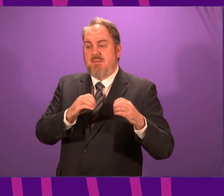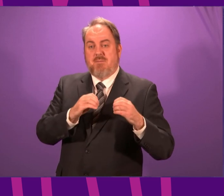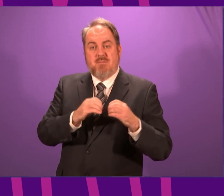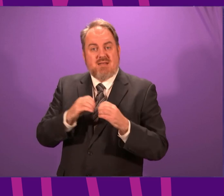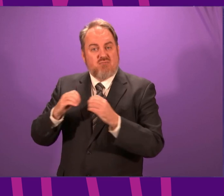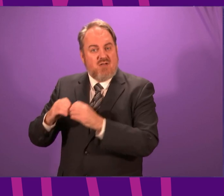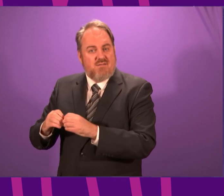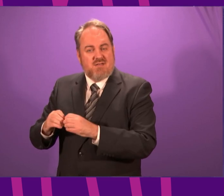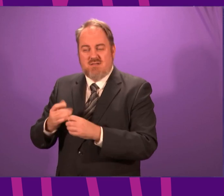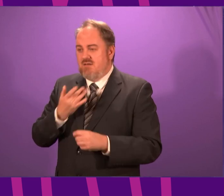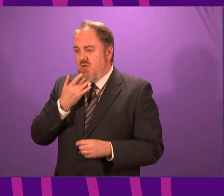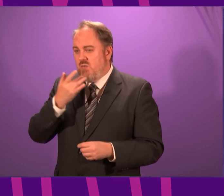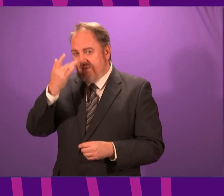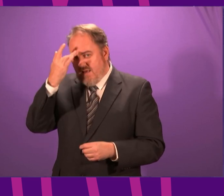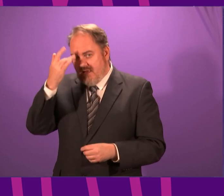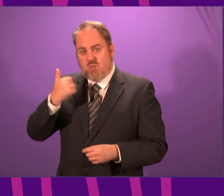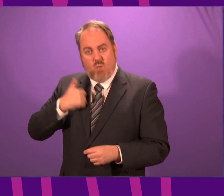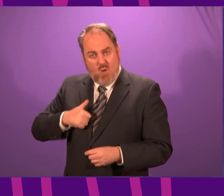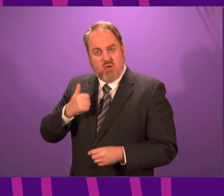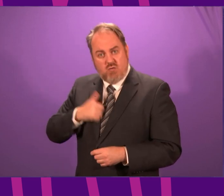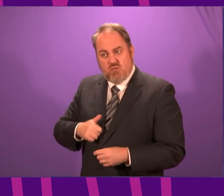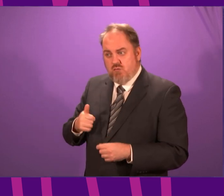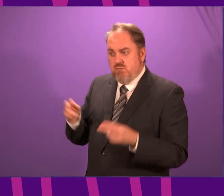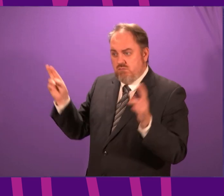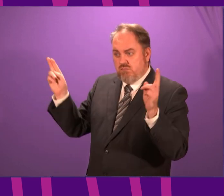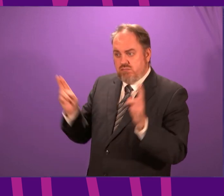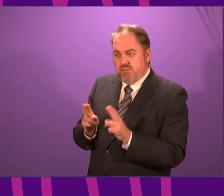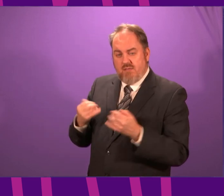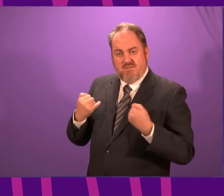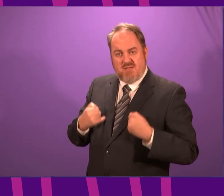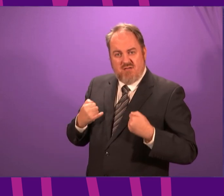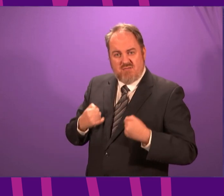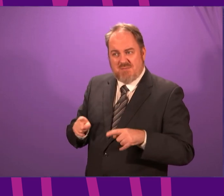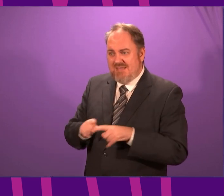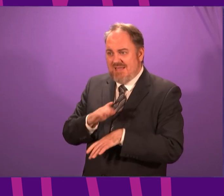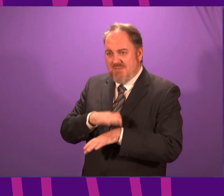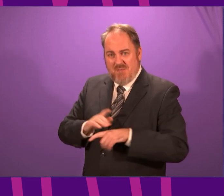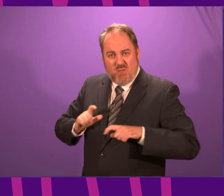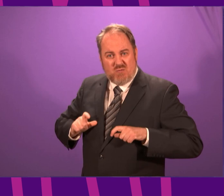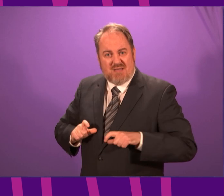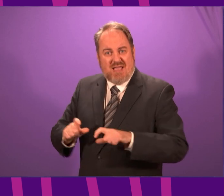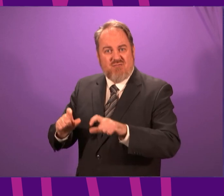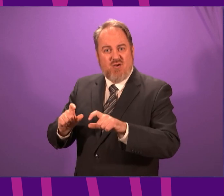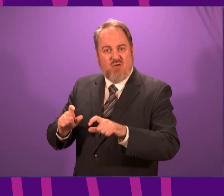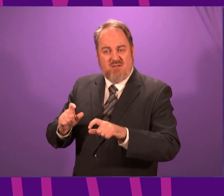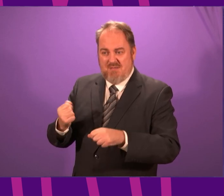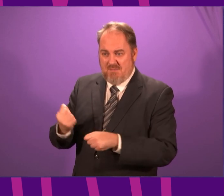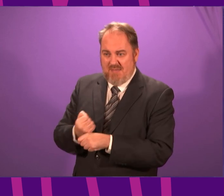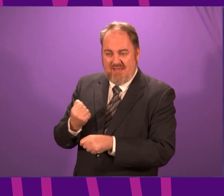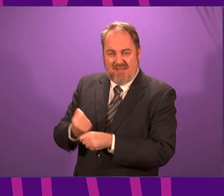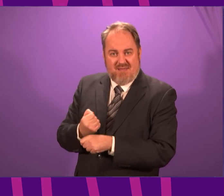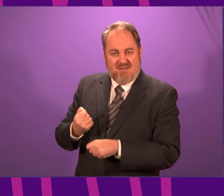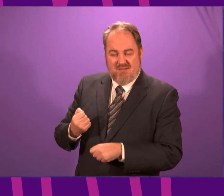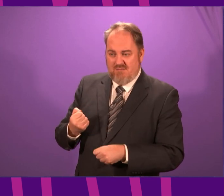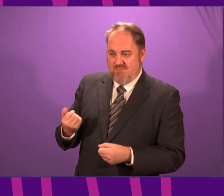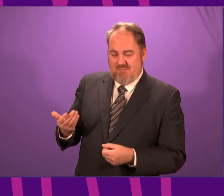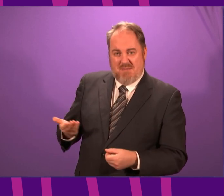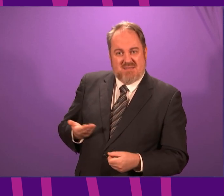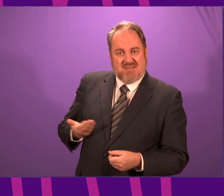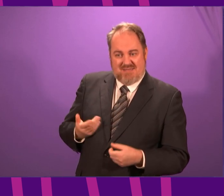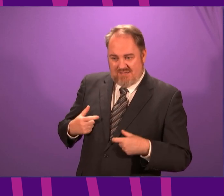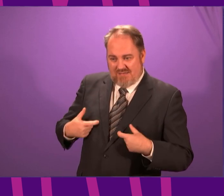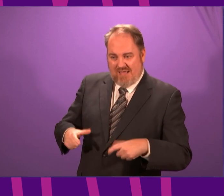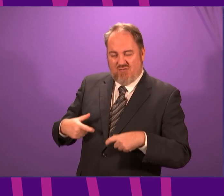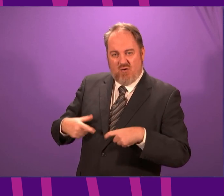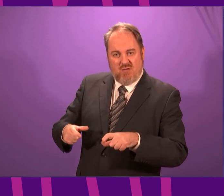do the right thing to tackle this virus. But they also want to make a living. They want to be part of thriving communities and offer job opportunities